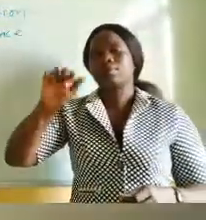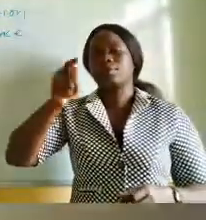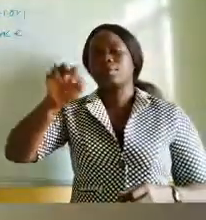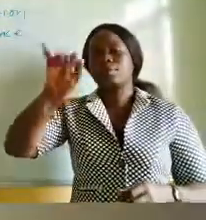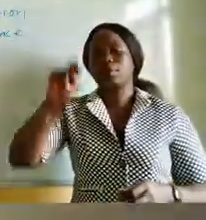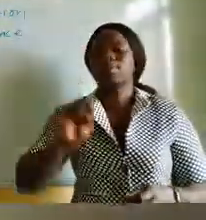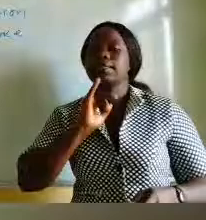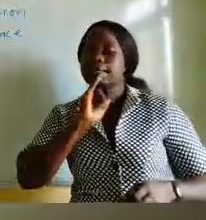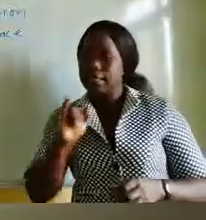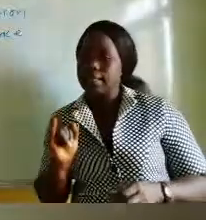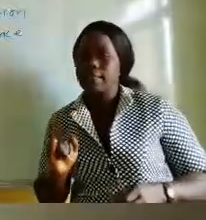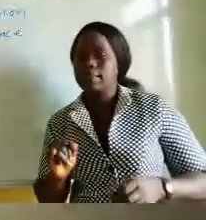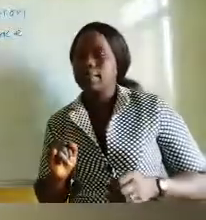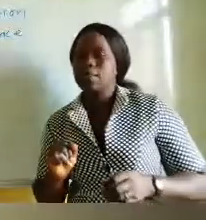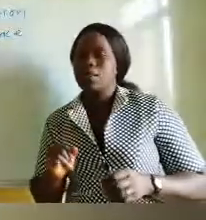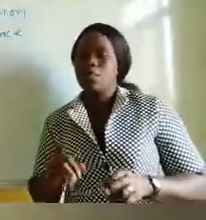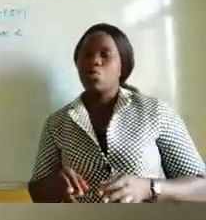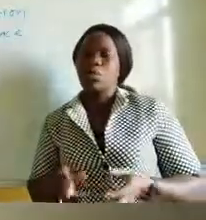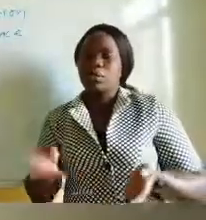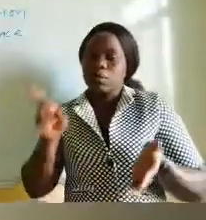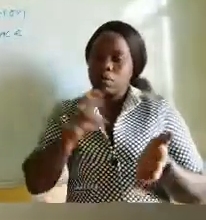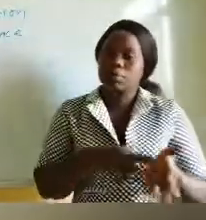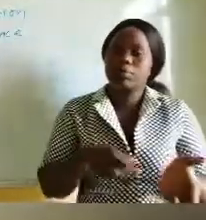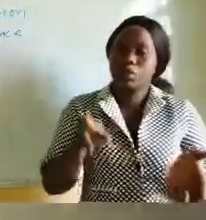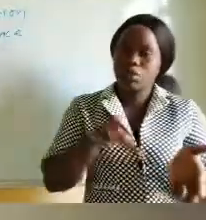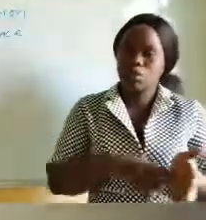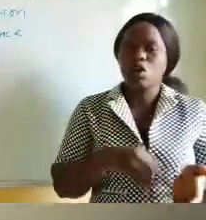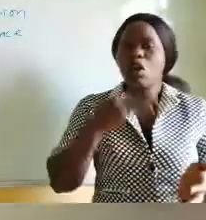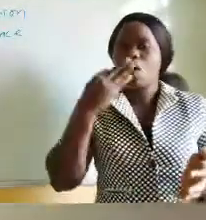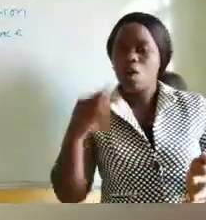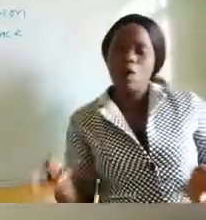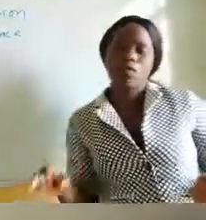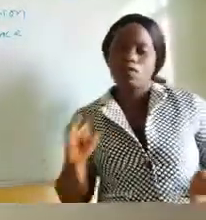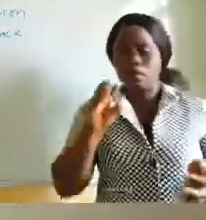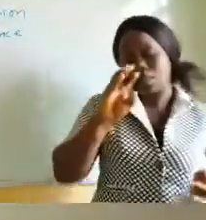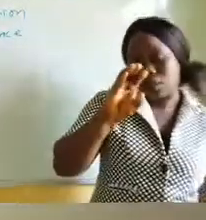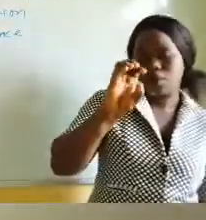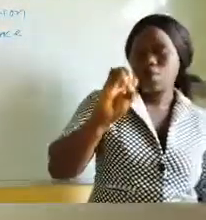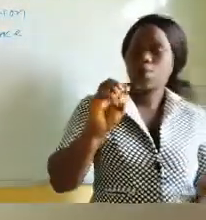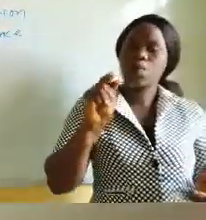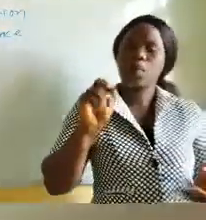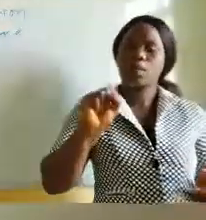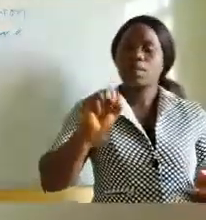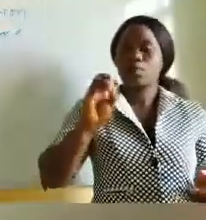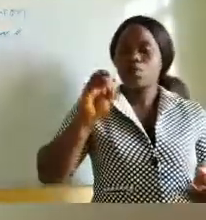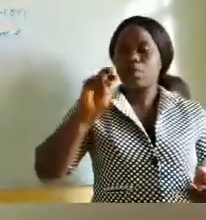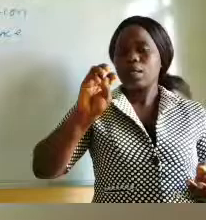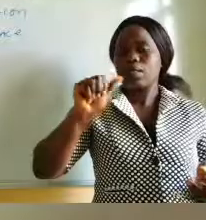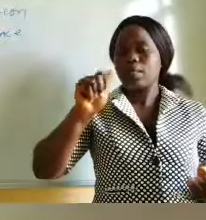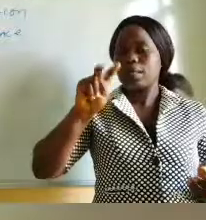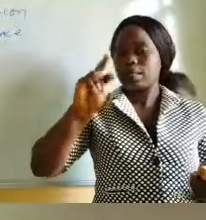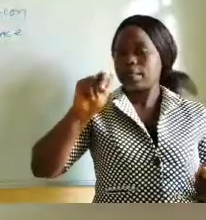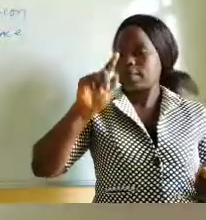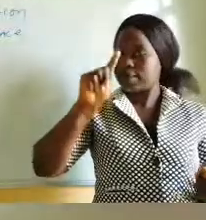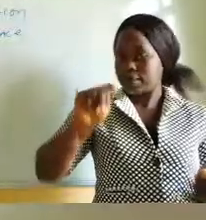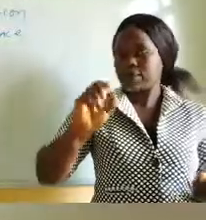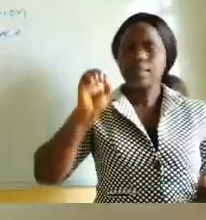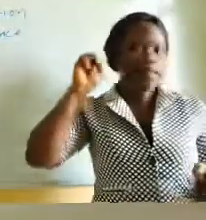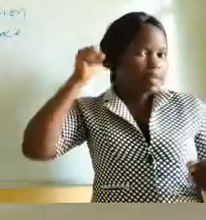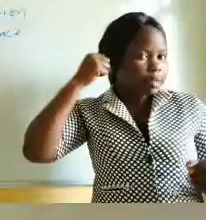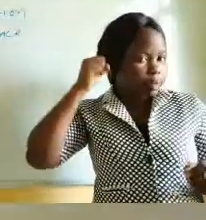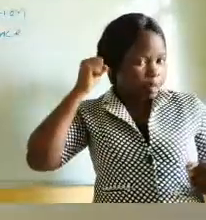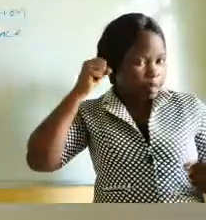Alliteration is the repetition of consonant sounds. Consonant